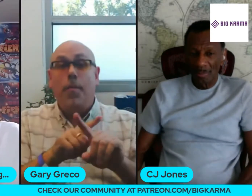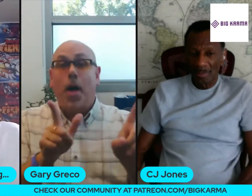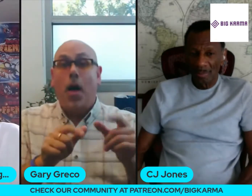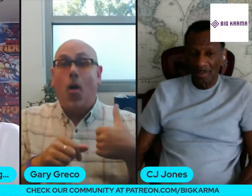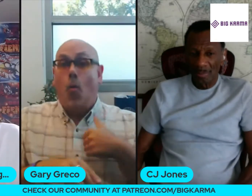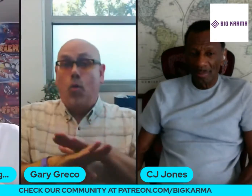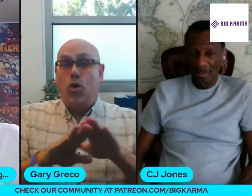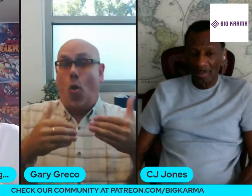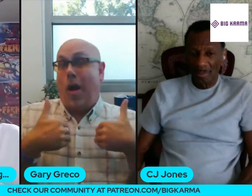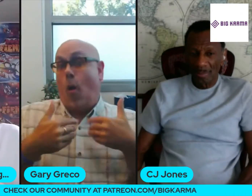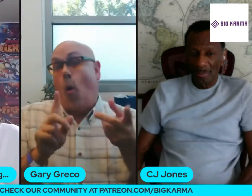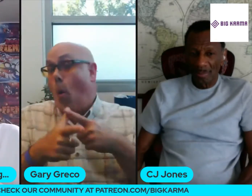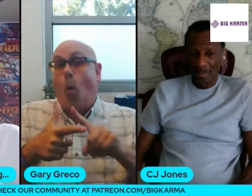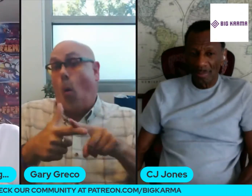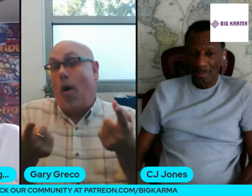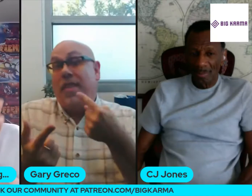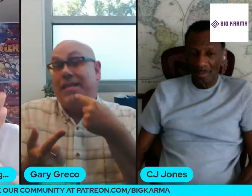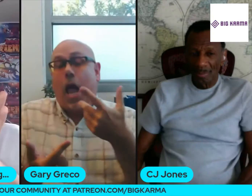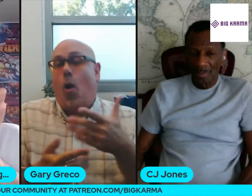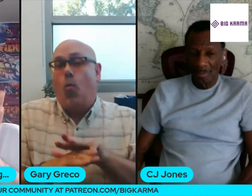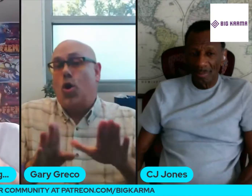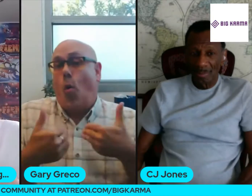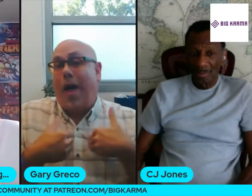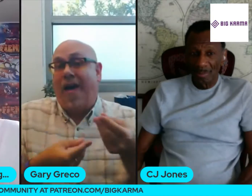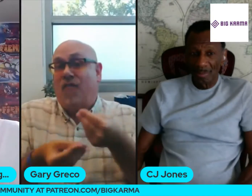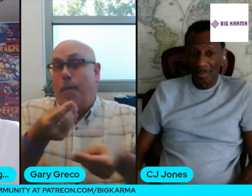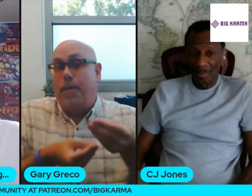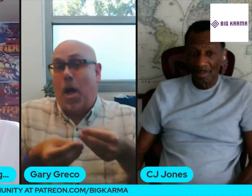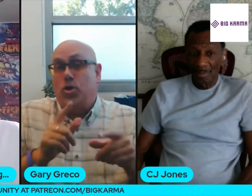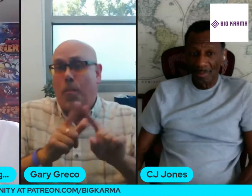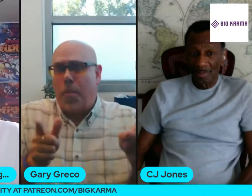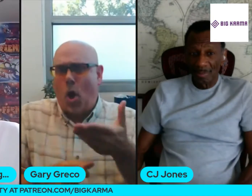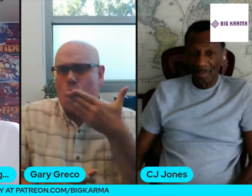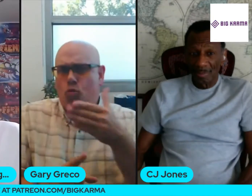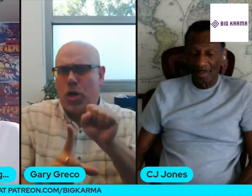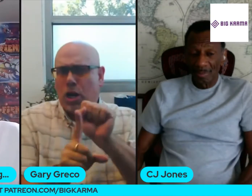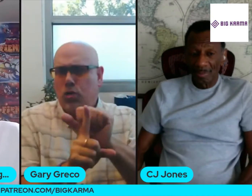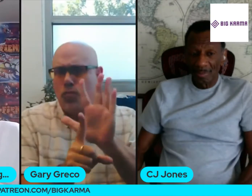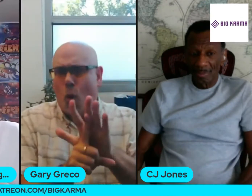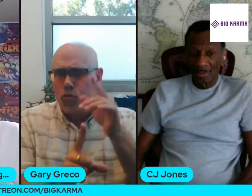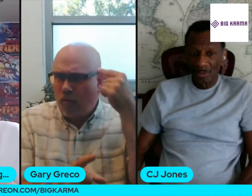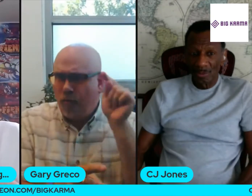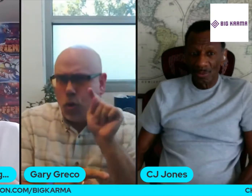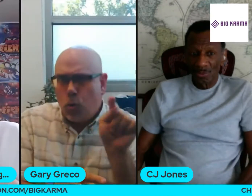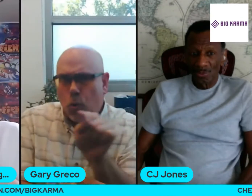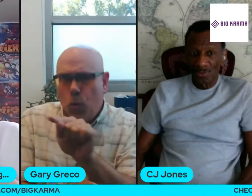thought it would be good exposure for you, which would be completely insulting.